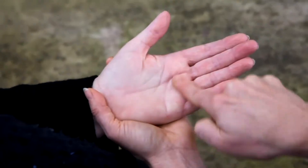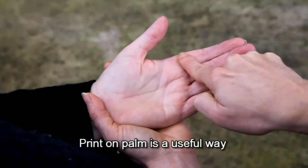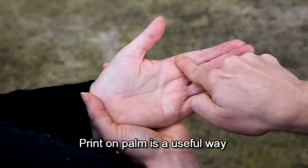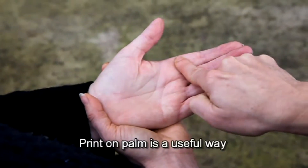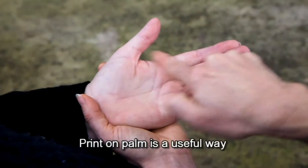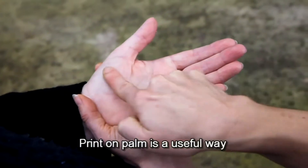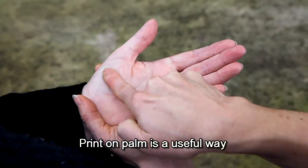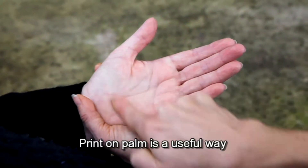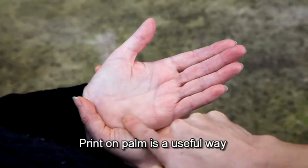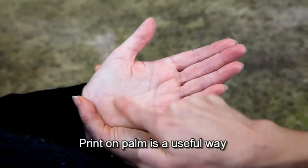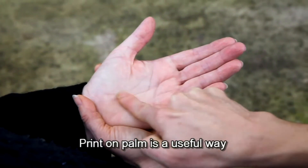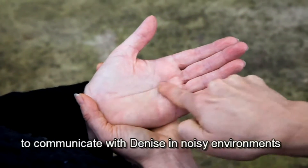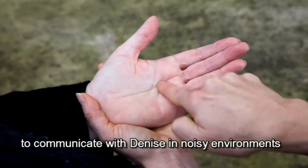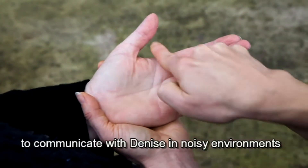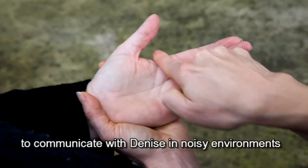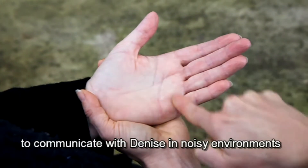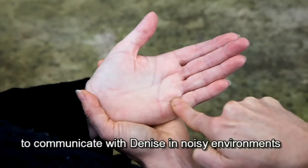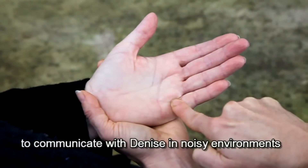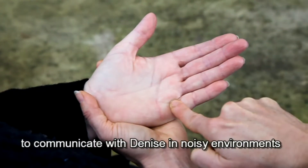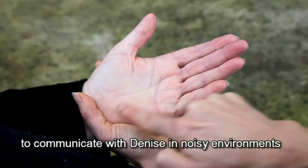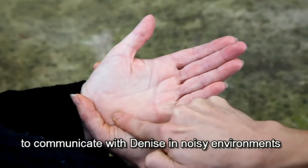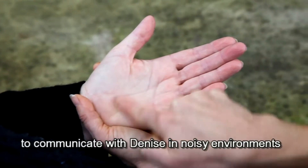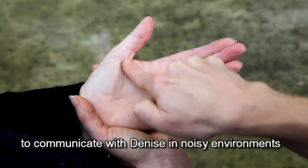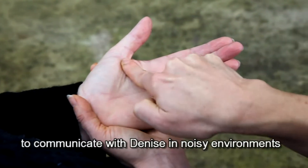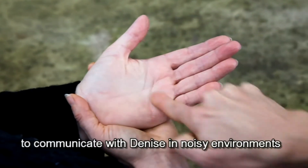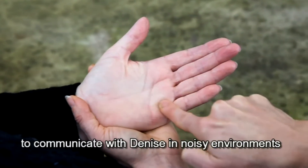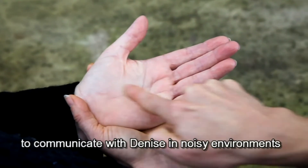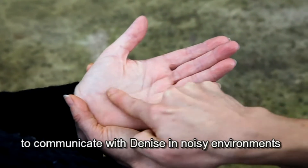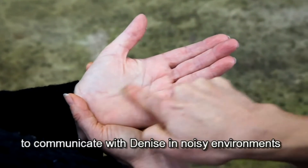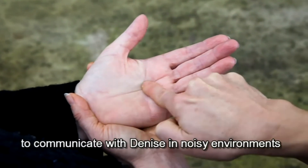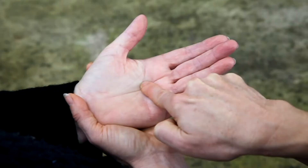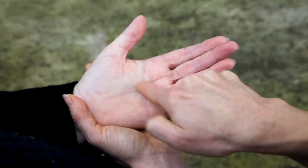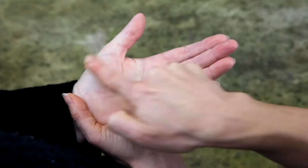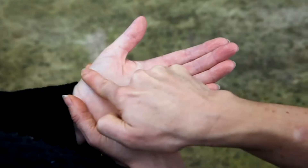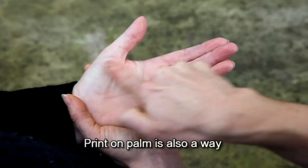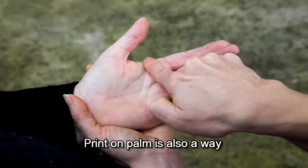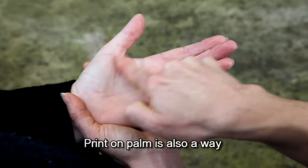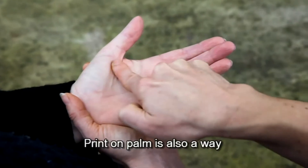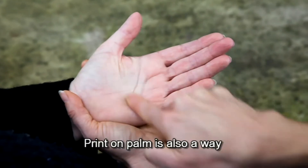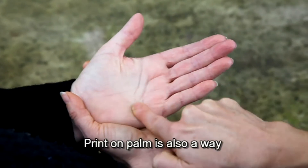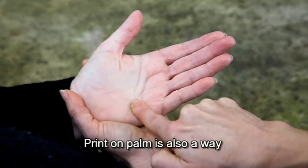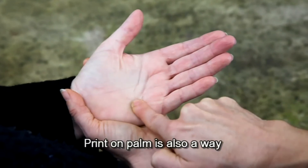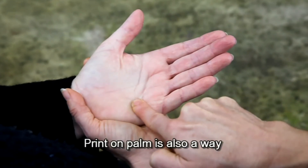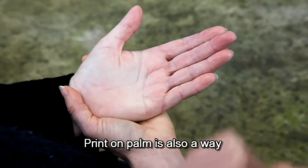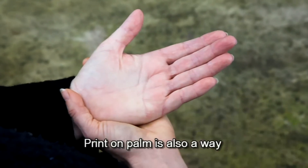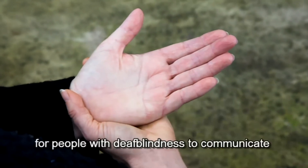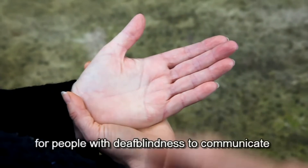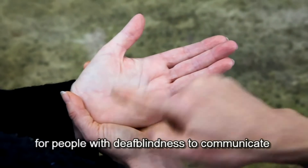on palm is a useful way to communicate with Denise in noisy environments. Print on palm is also a way for people